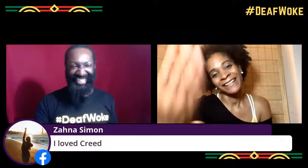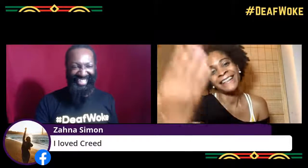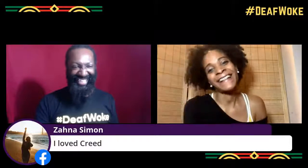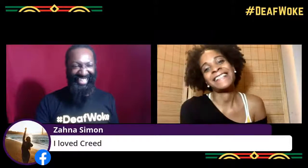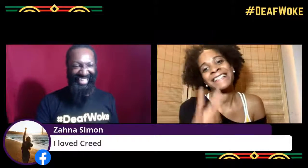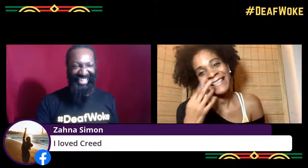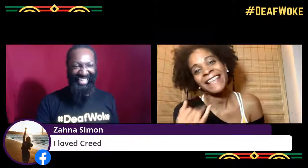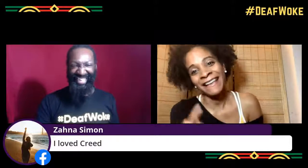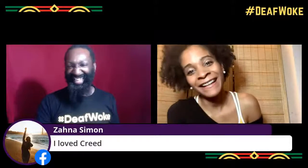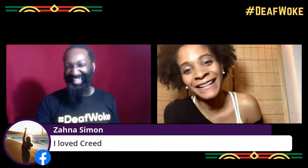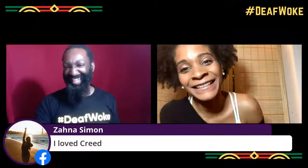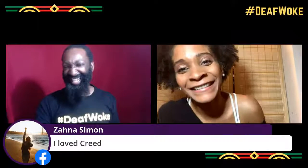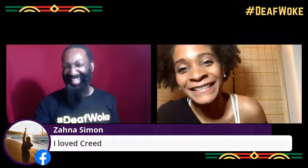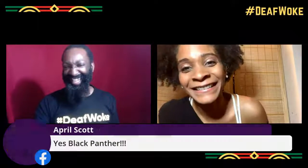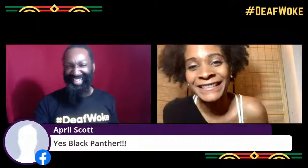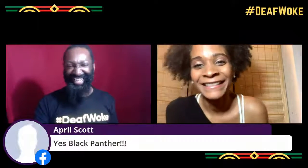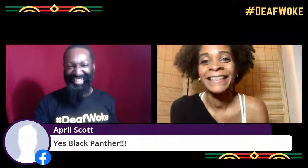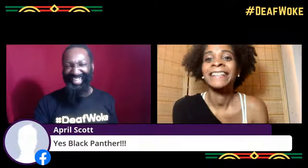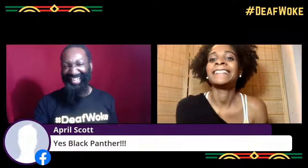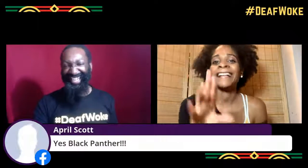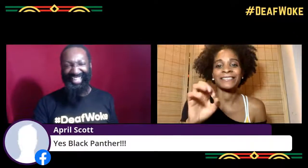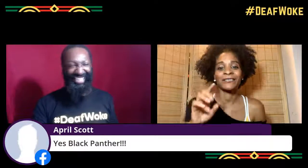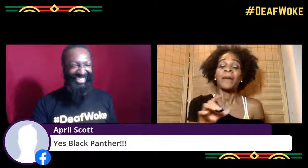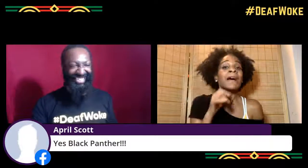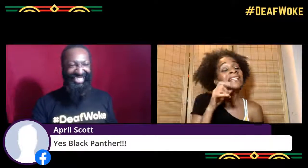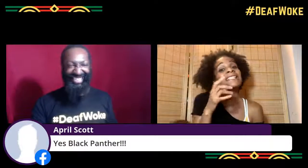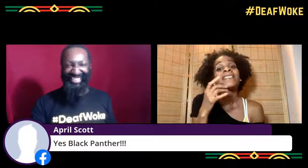Oh, they were showing me. I didn't see it.